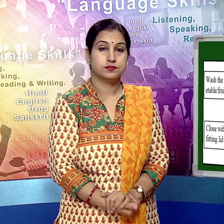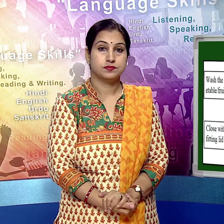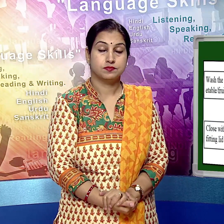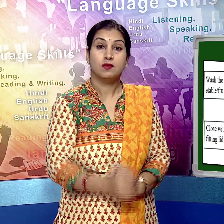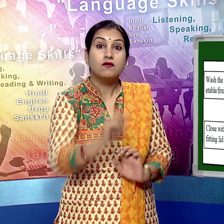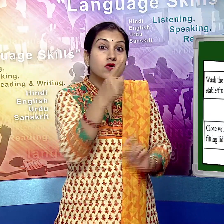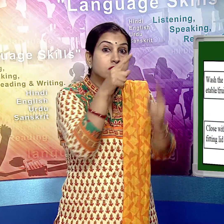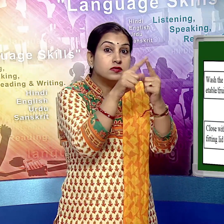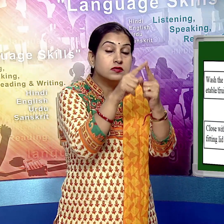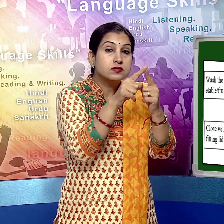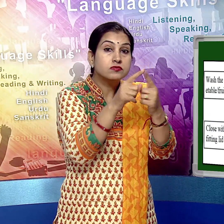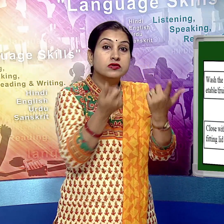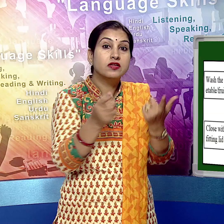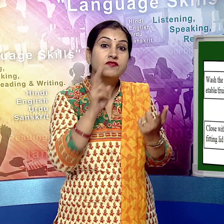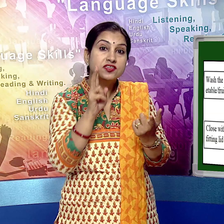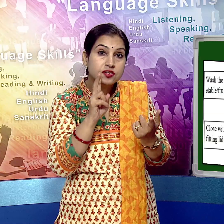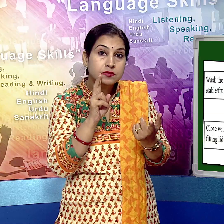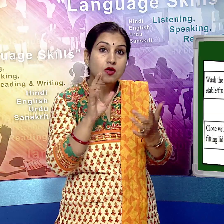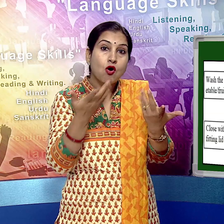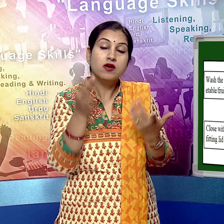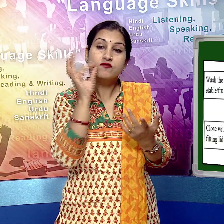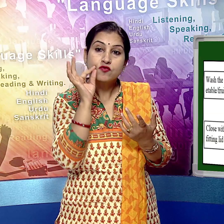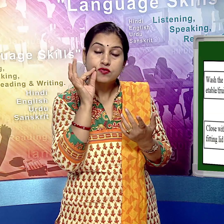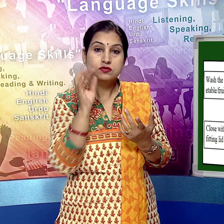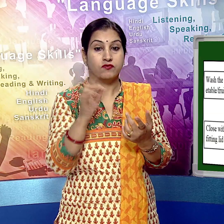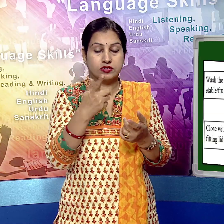First, we wash the vegetable or fruit.